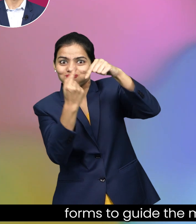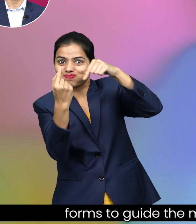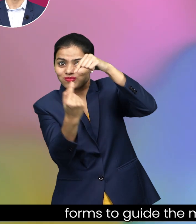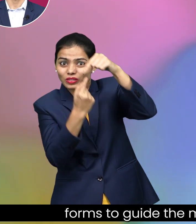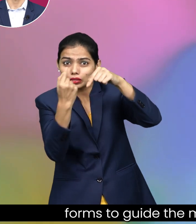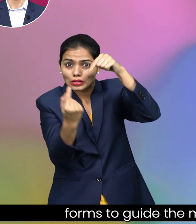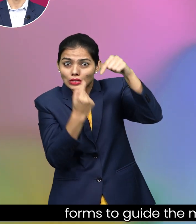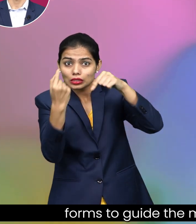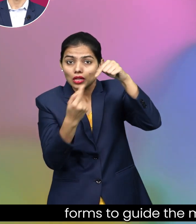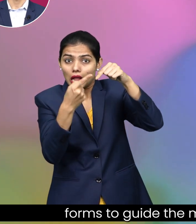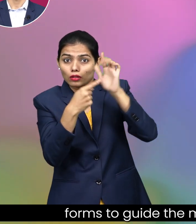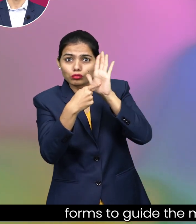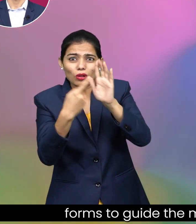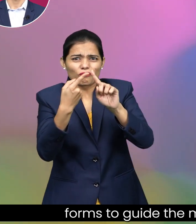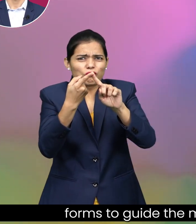chromosomes.